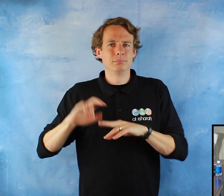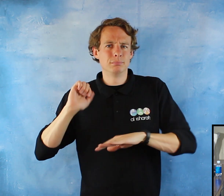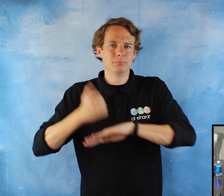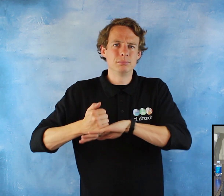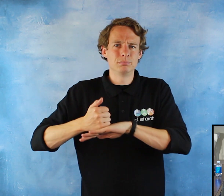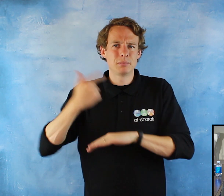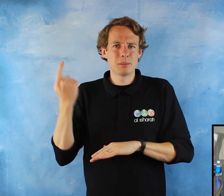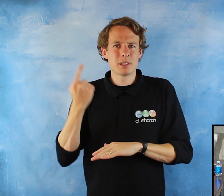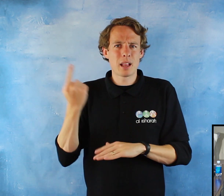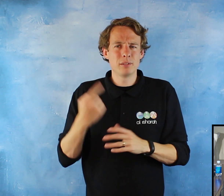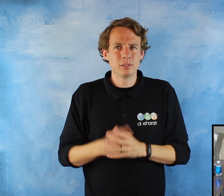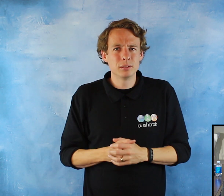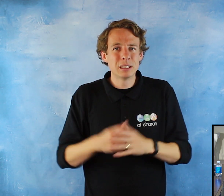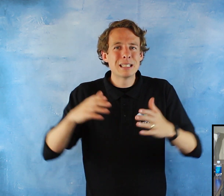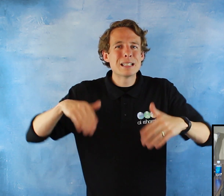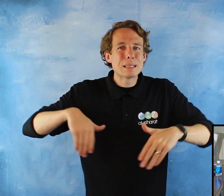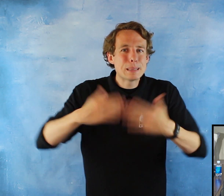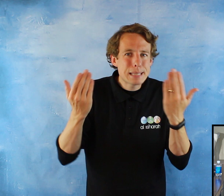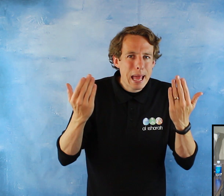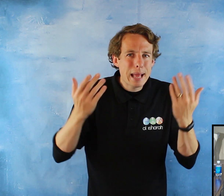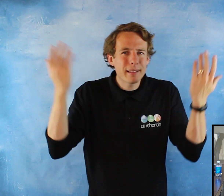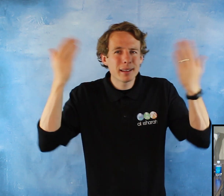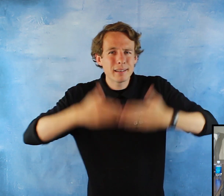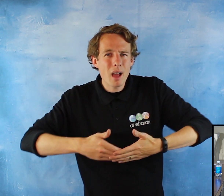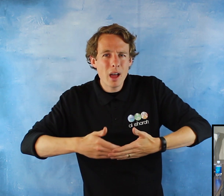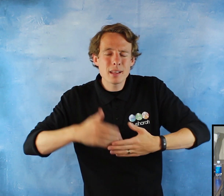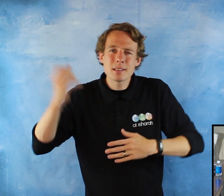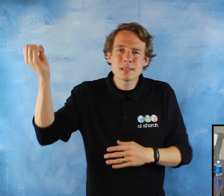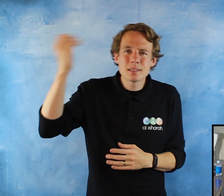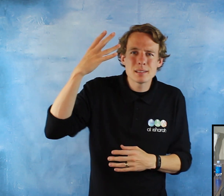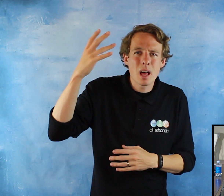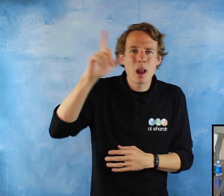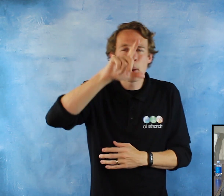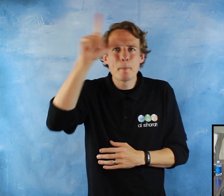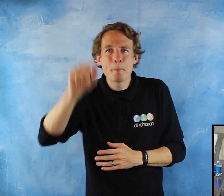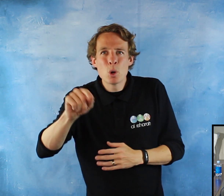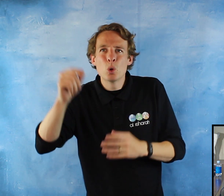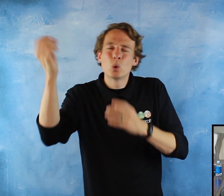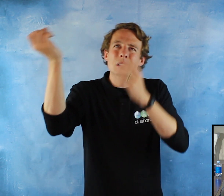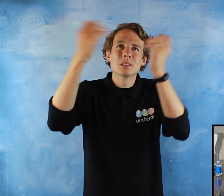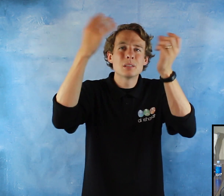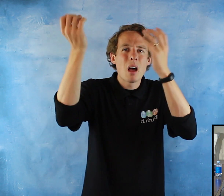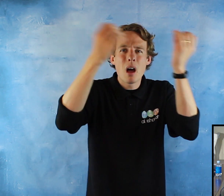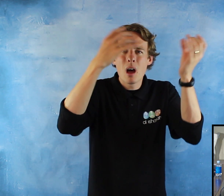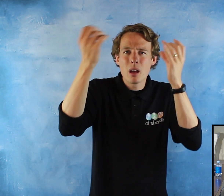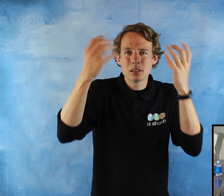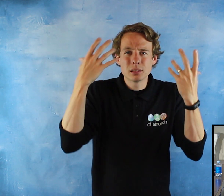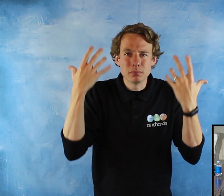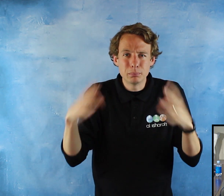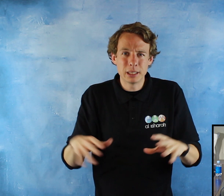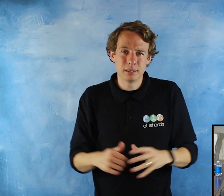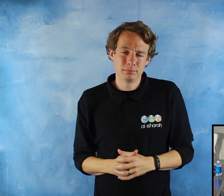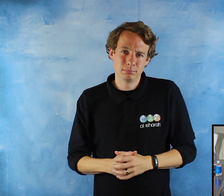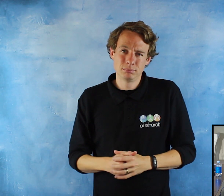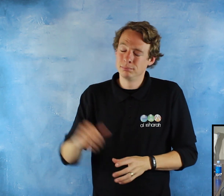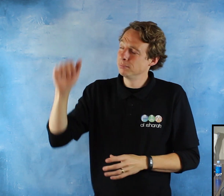day, changing it rapidly. And He created the sun, the moon, and the stars,